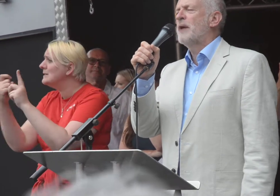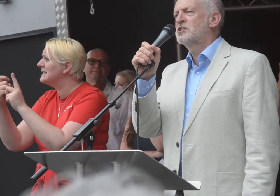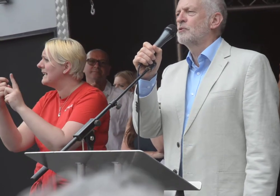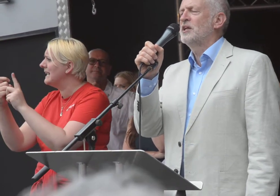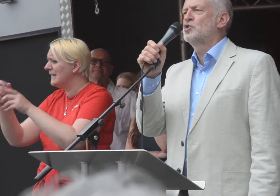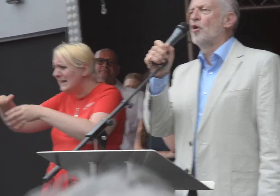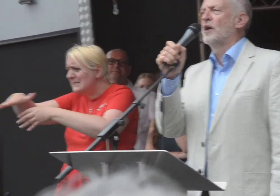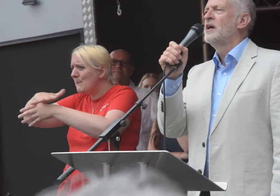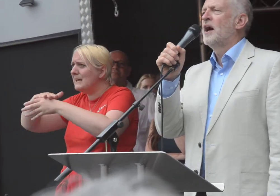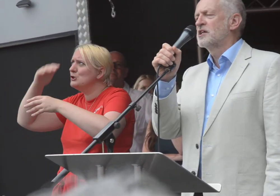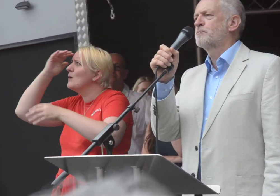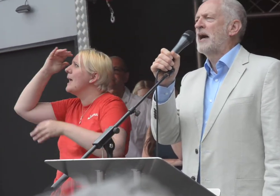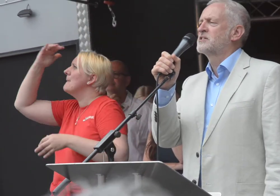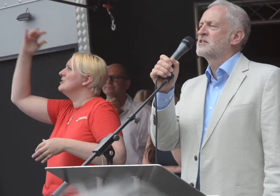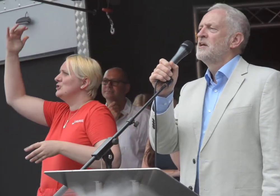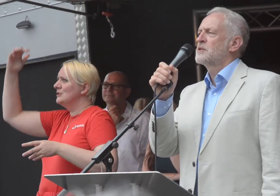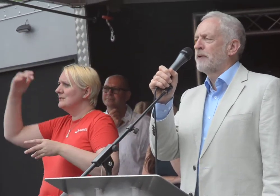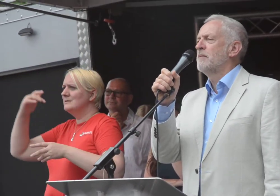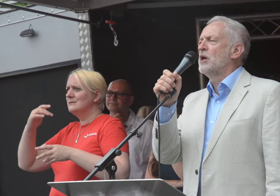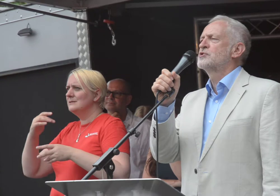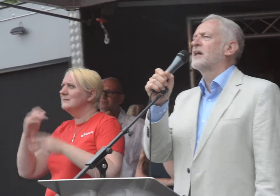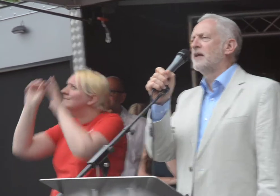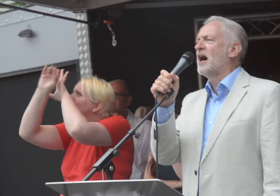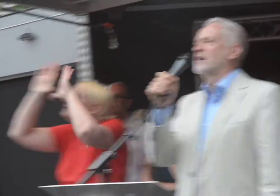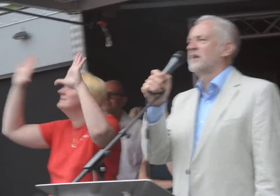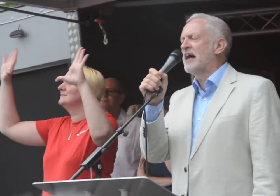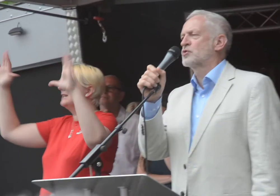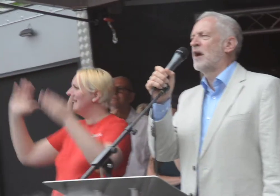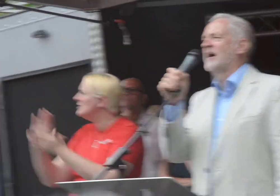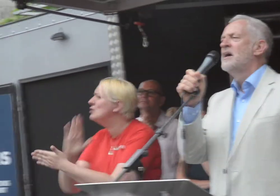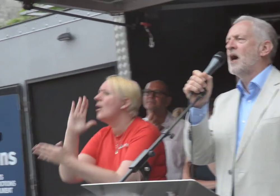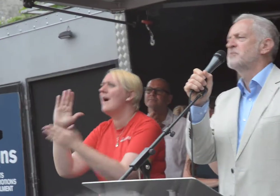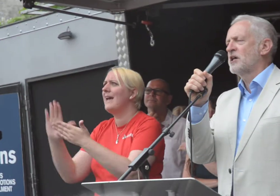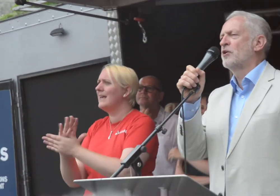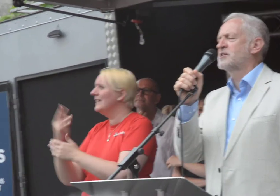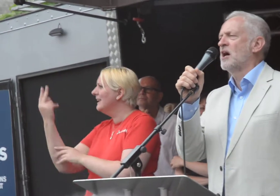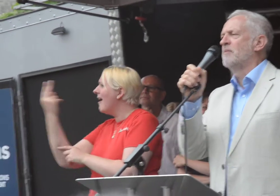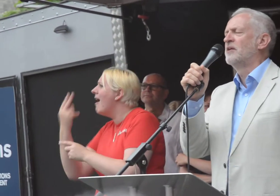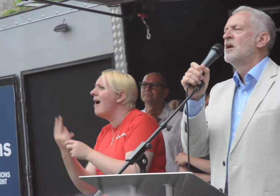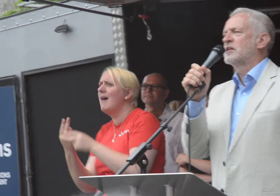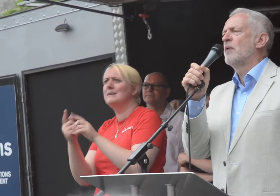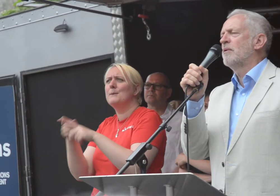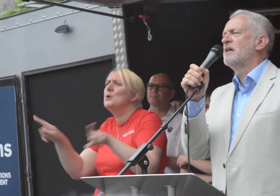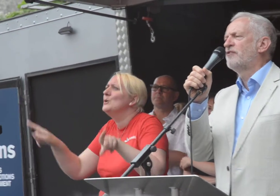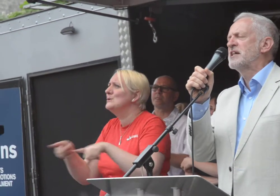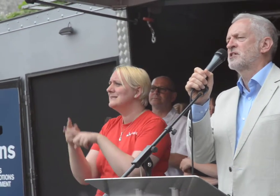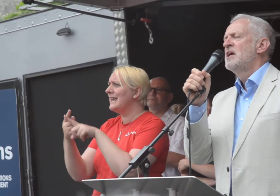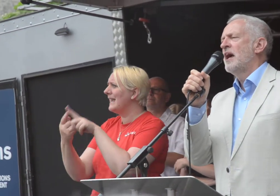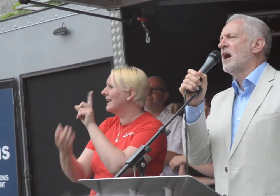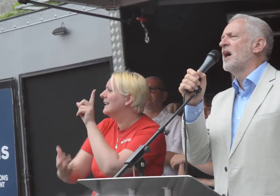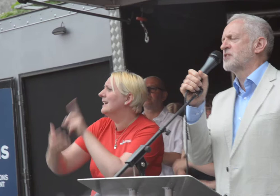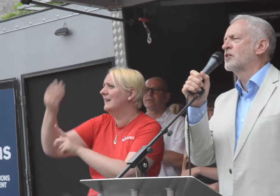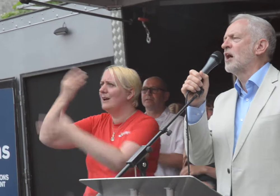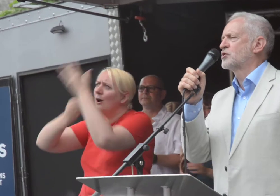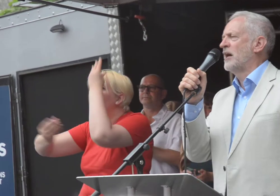the space to enjoy, and the space to play music and art. And that's why I'm so determined that we will invest